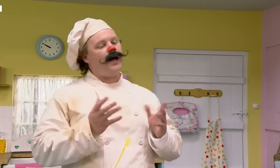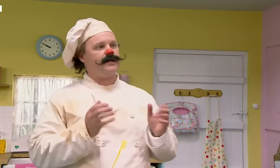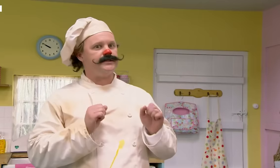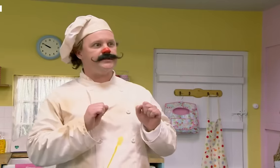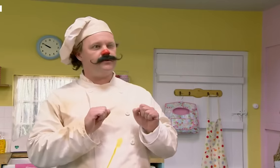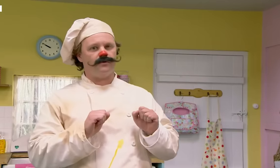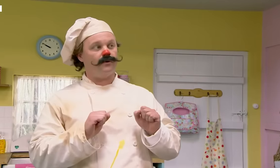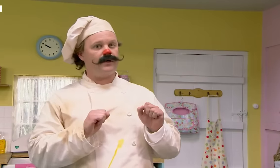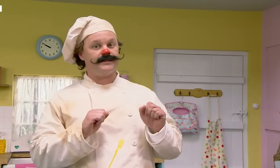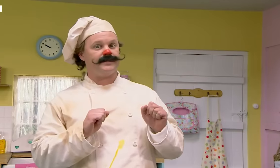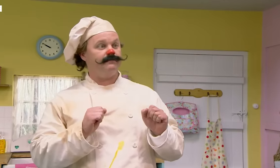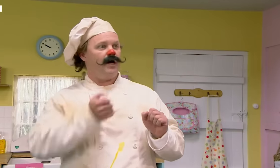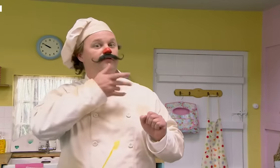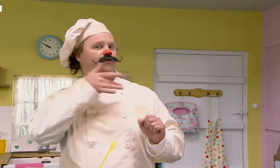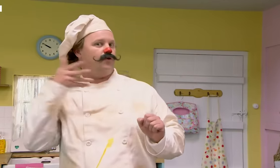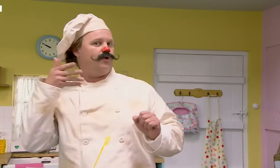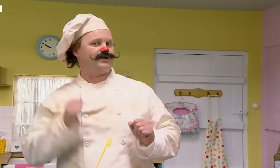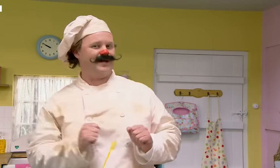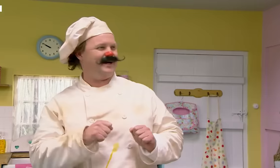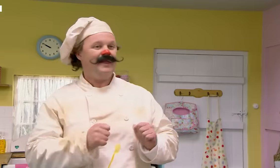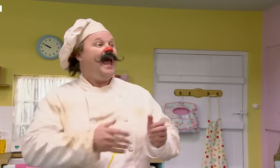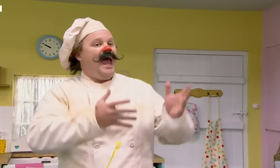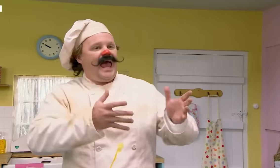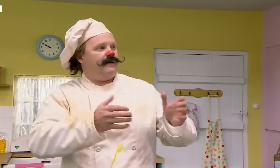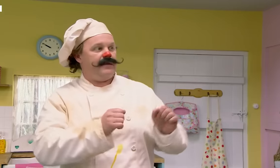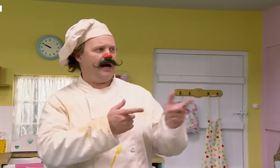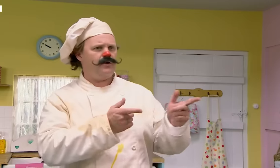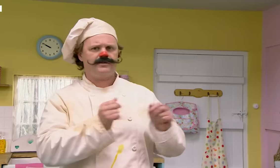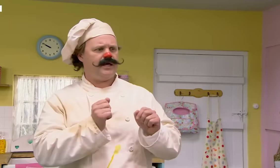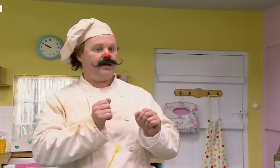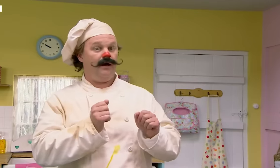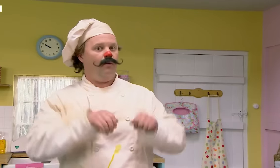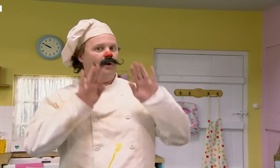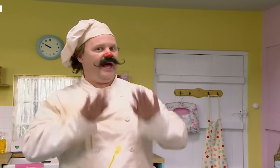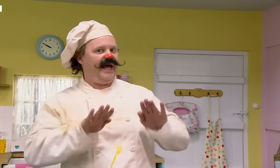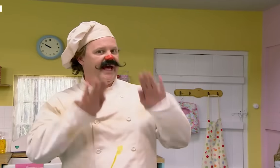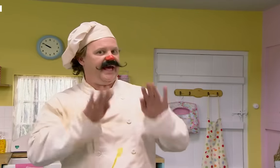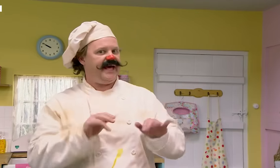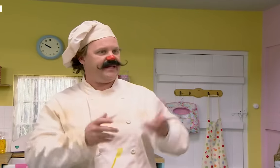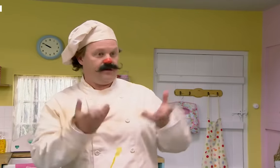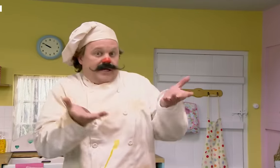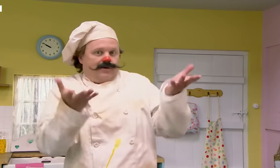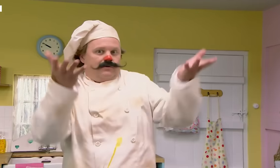I just need to go and get some fruit. How you say, wait, I don't know.